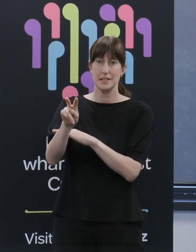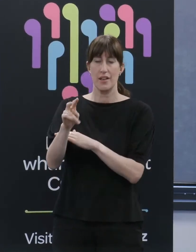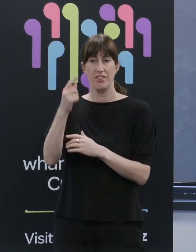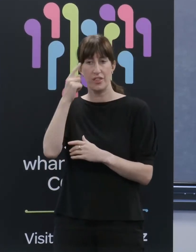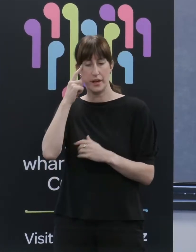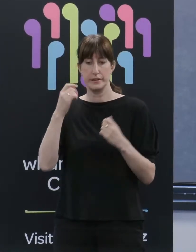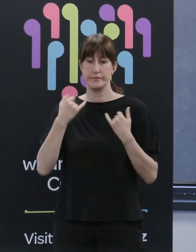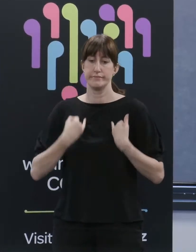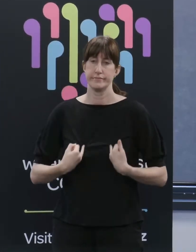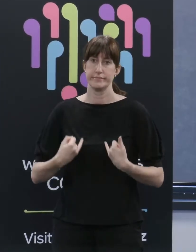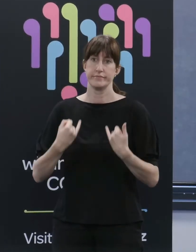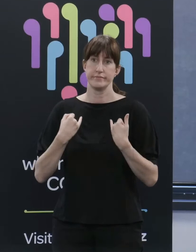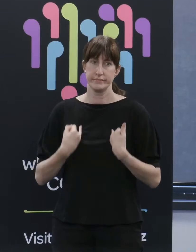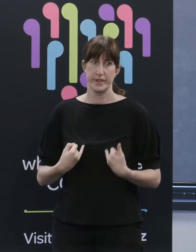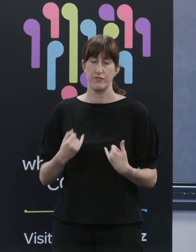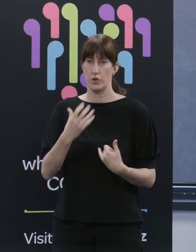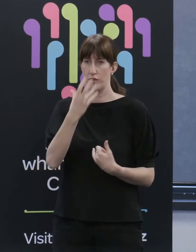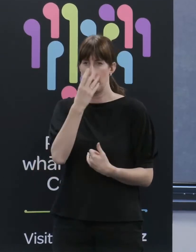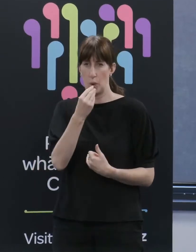or critically ill?